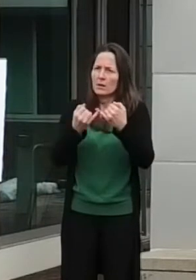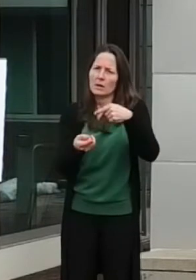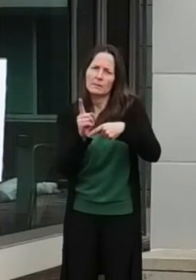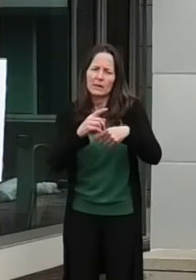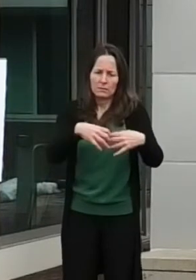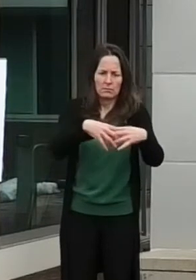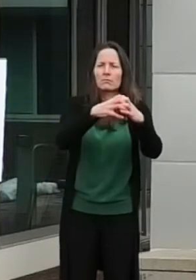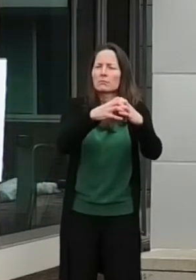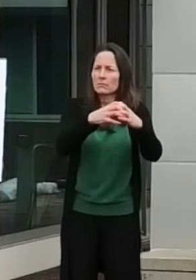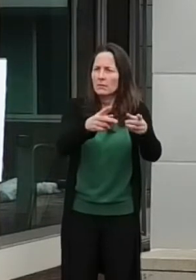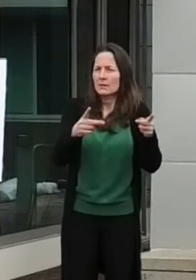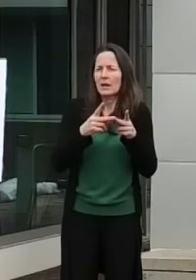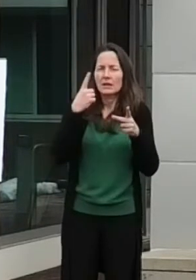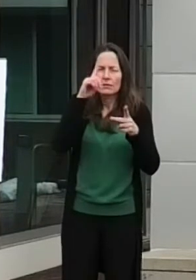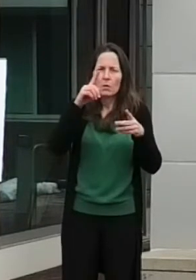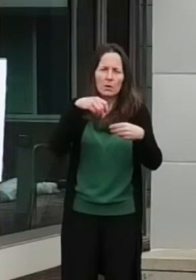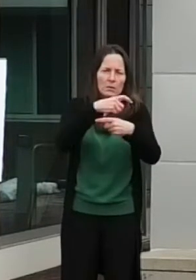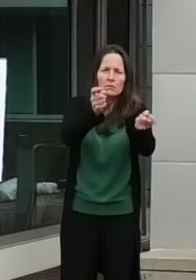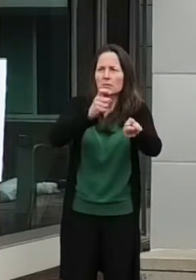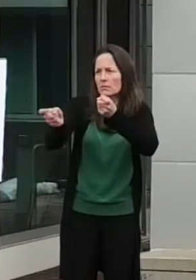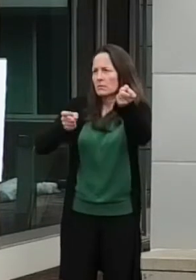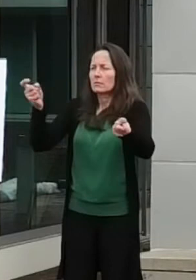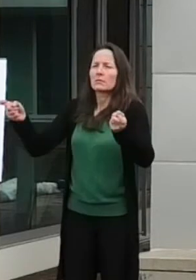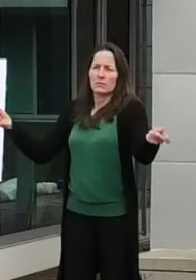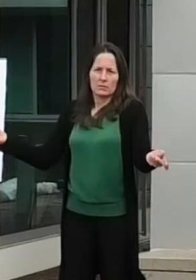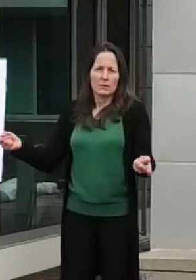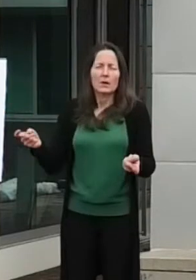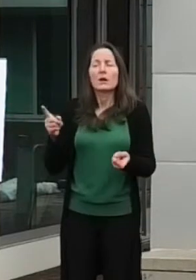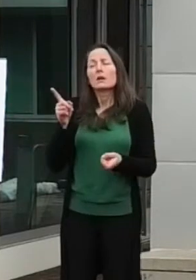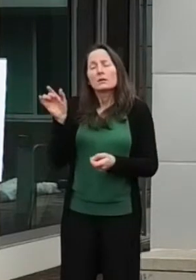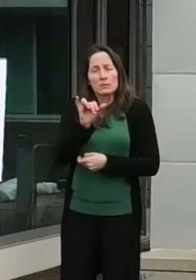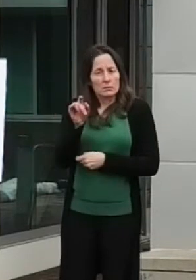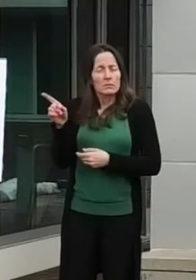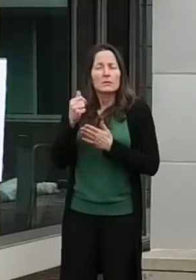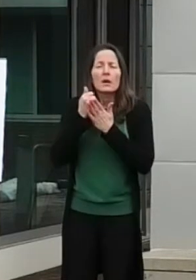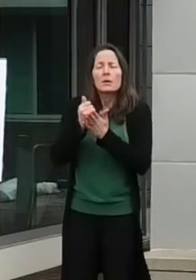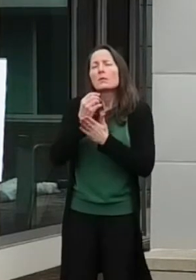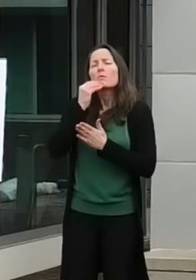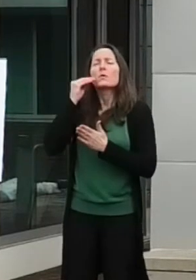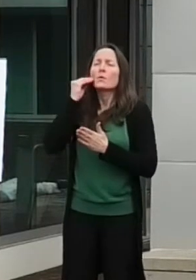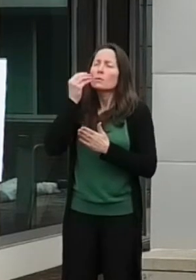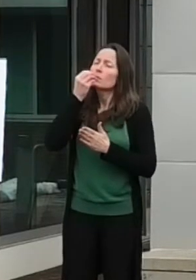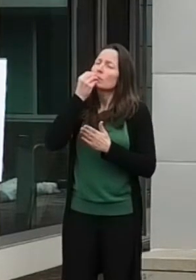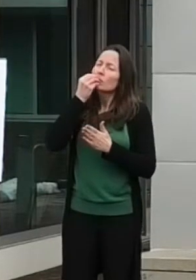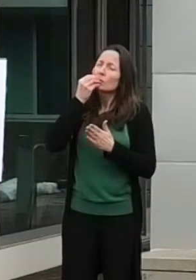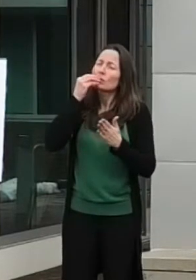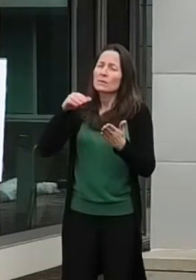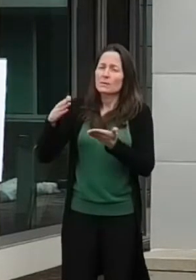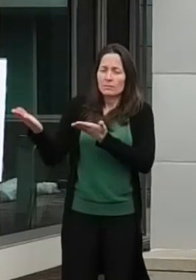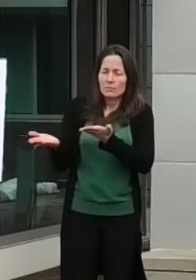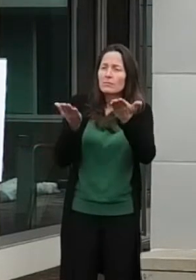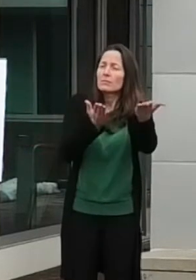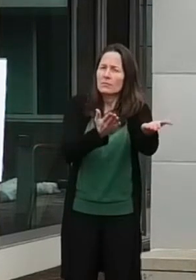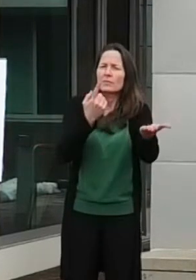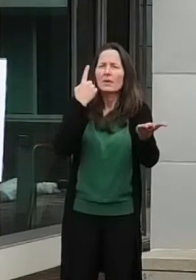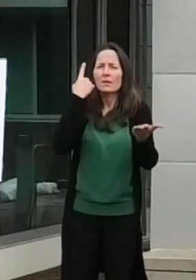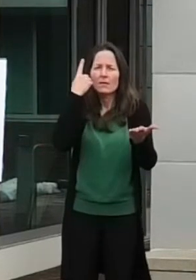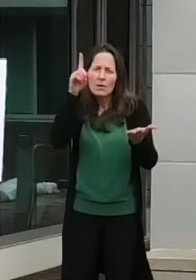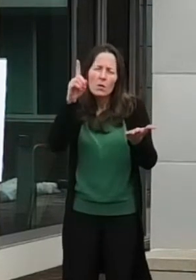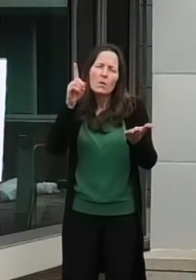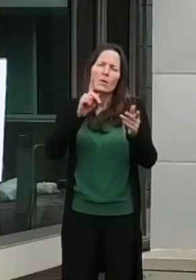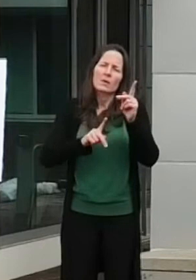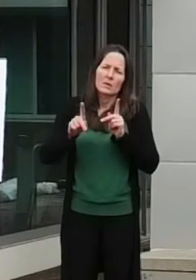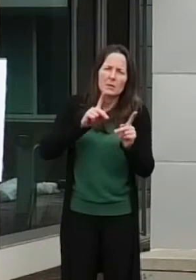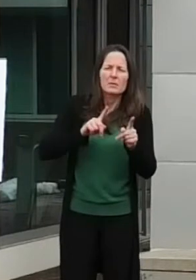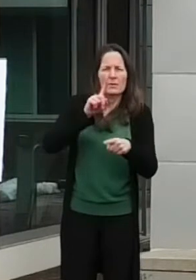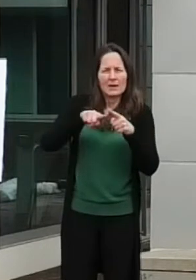23,000 Howard County residents. They assisted with home grocery deliveries around the county for vulnerable populations and supported the Howard County Public